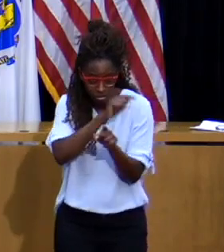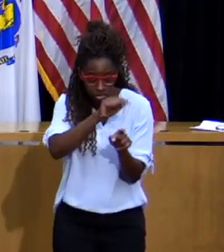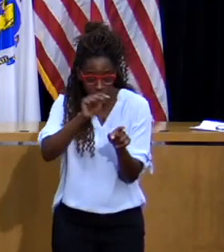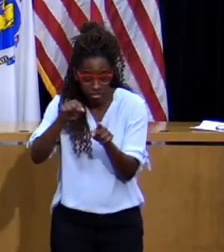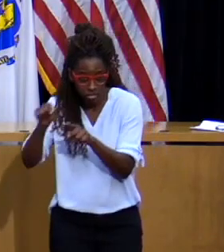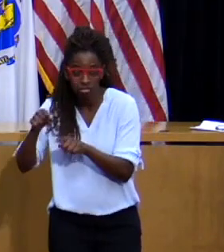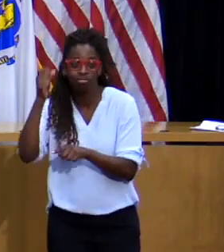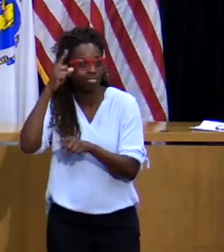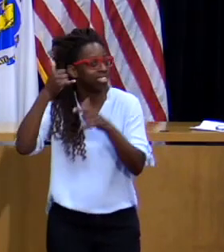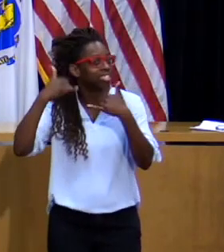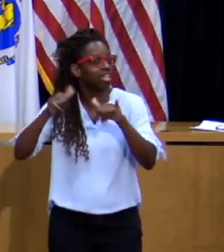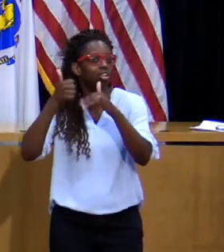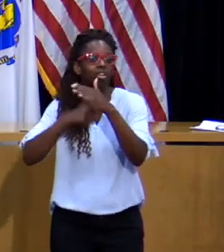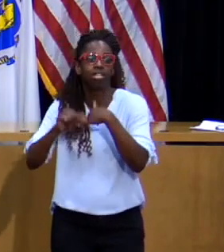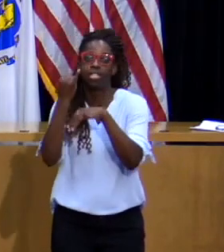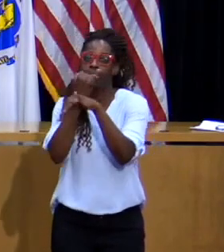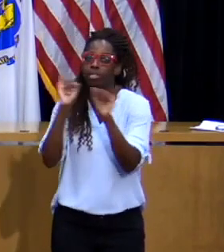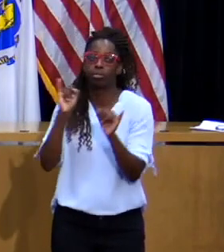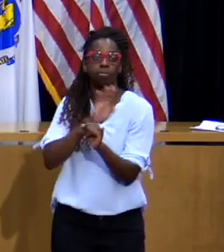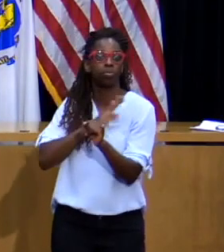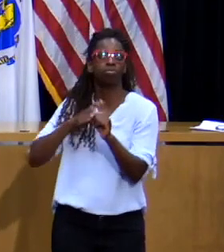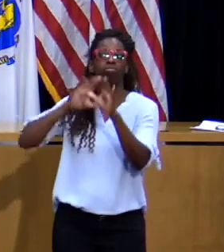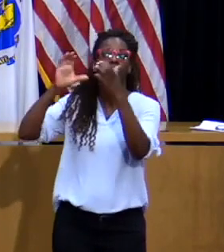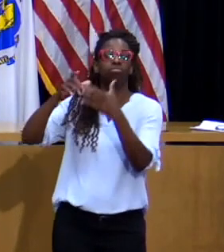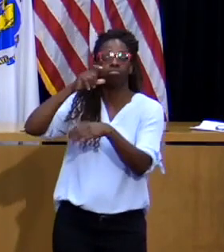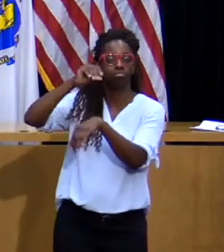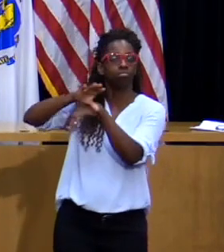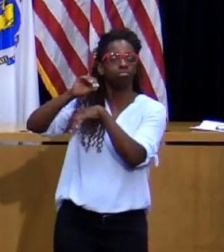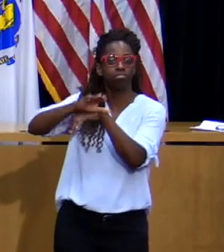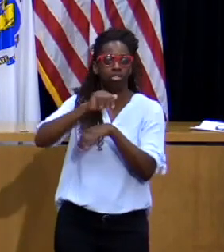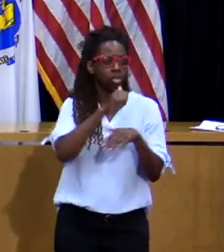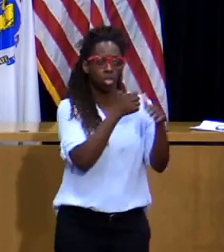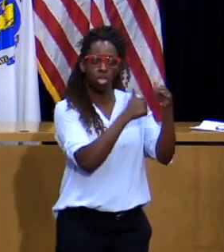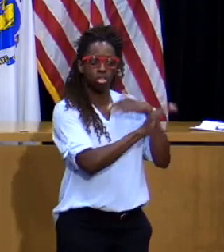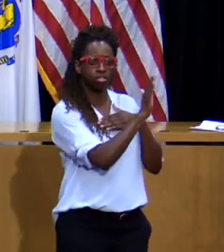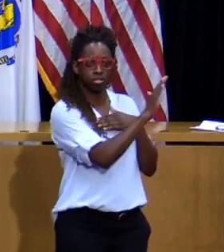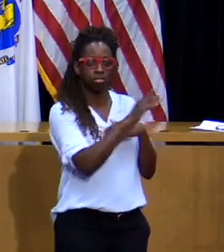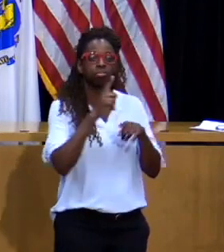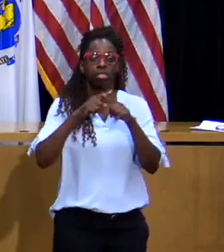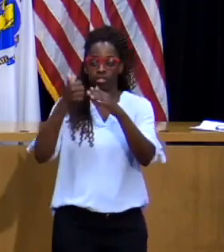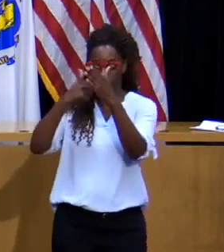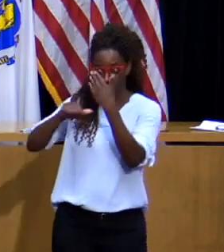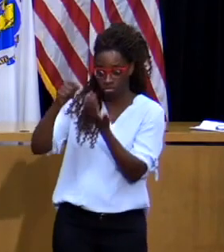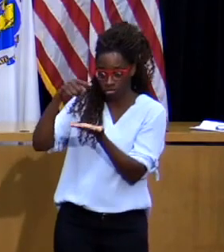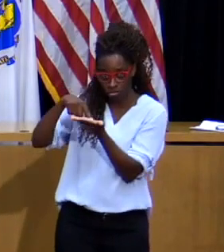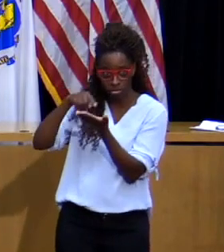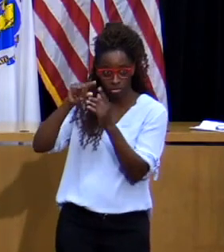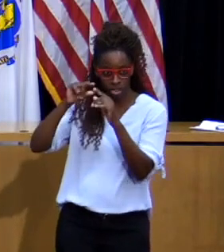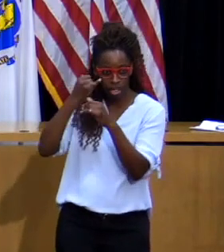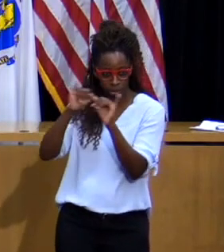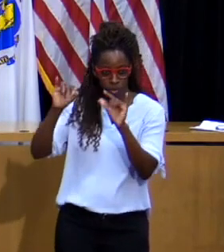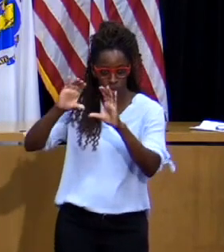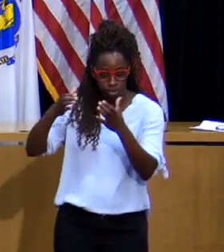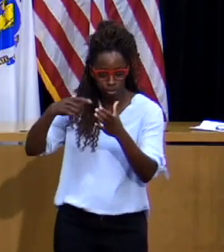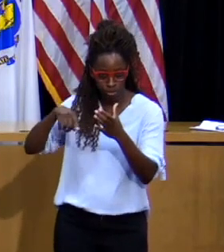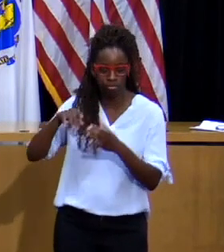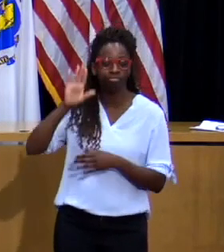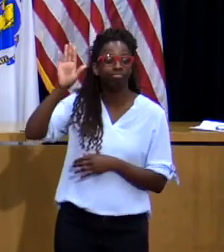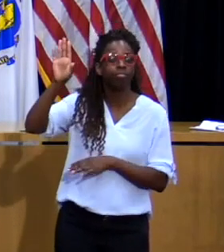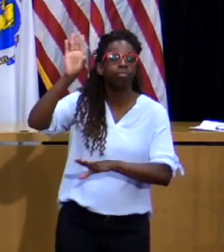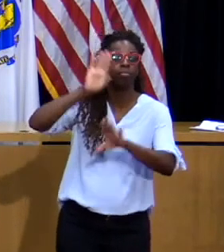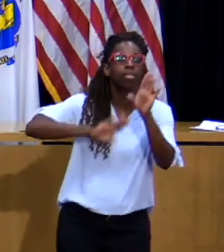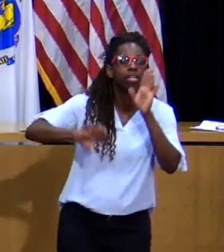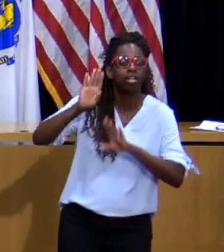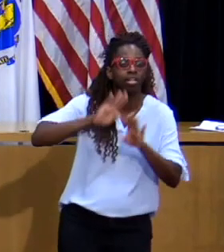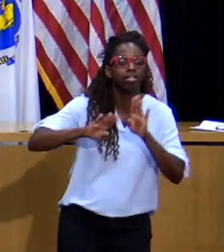that advises the FDA, called a Vaccine and Related Biologic Projects Advisory Committee, and that committee will be